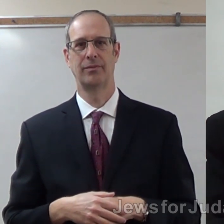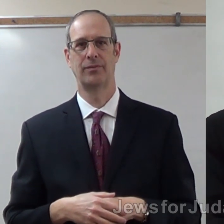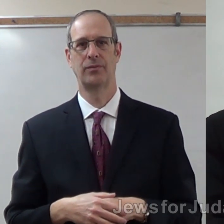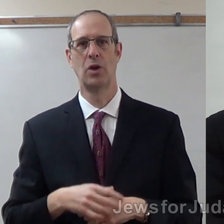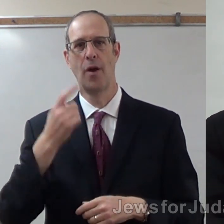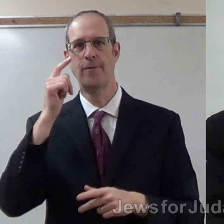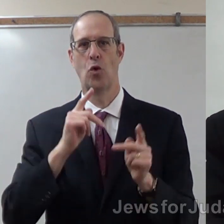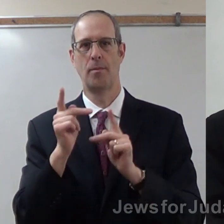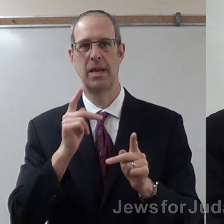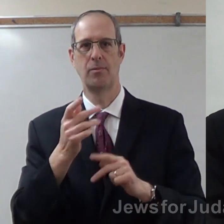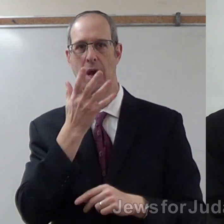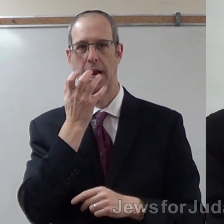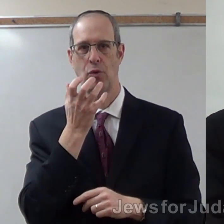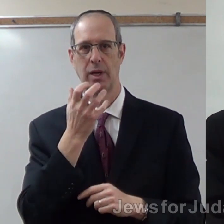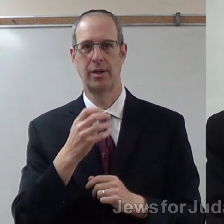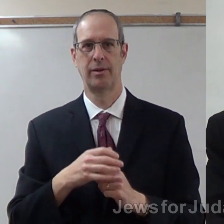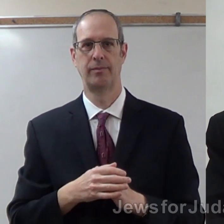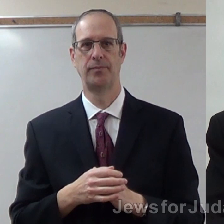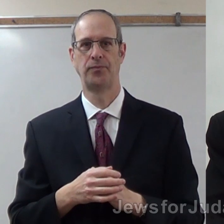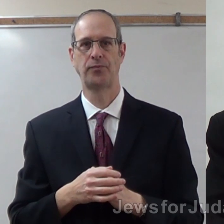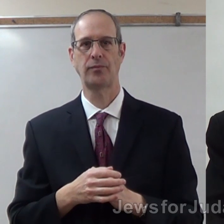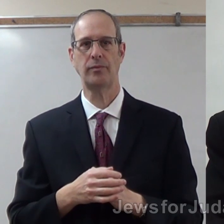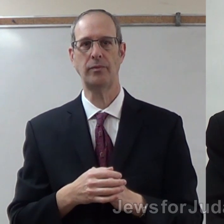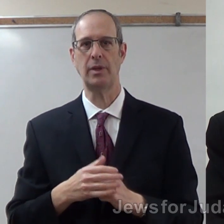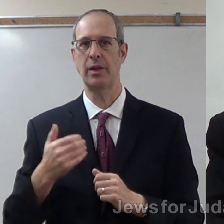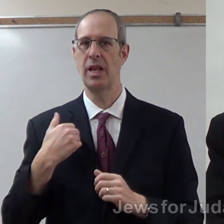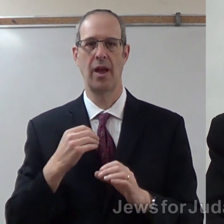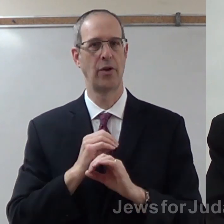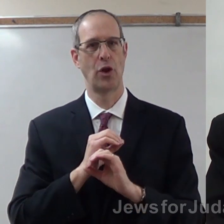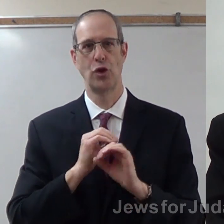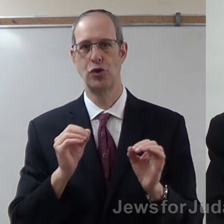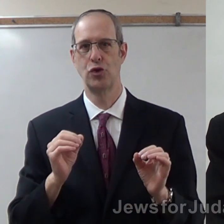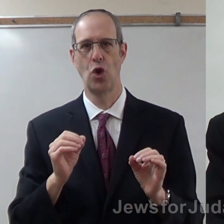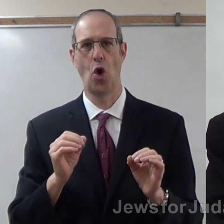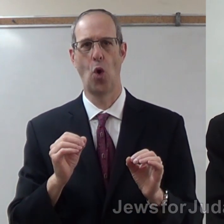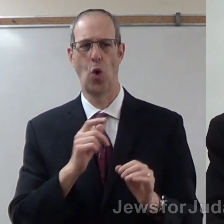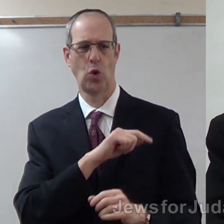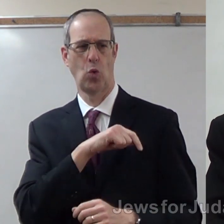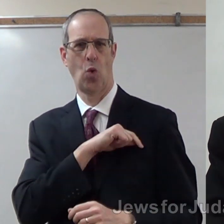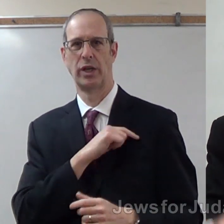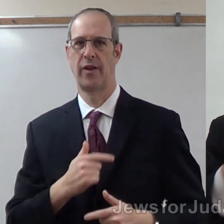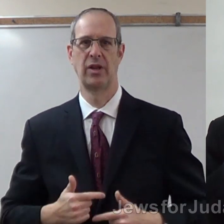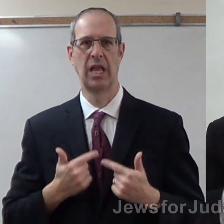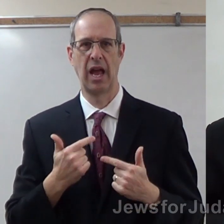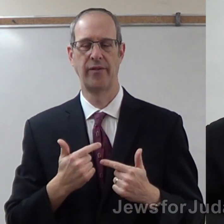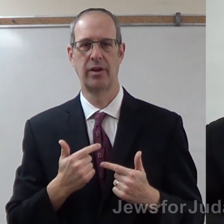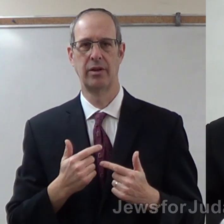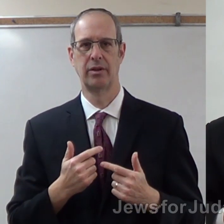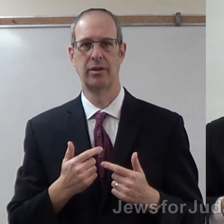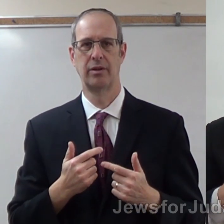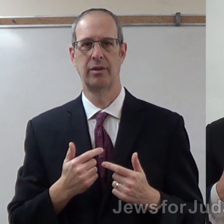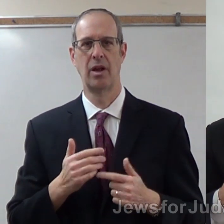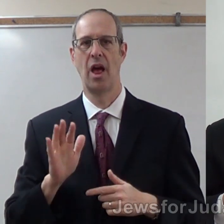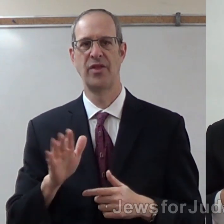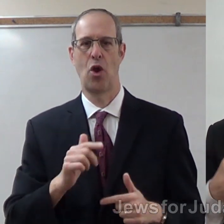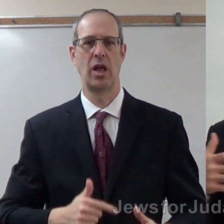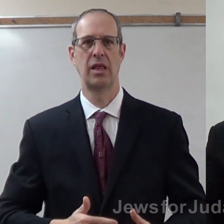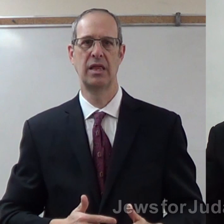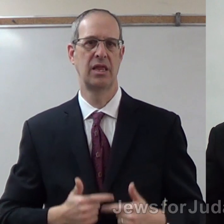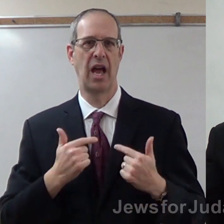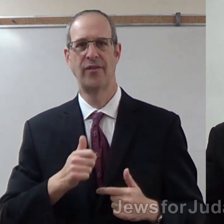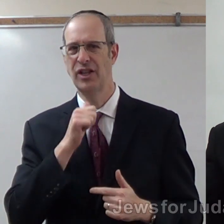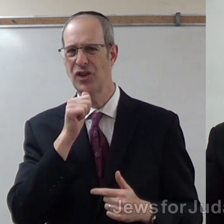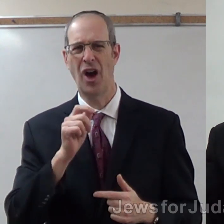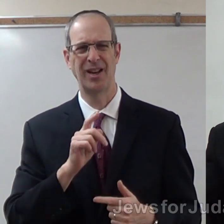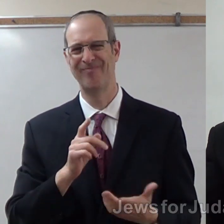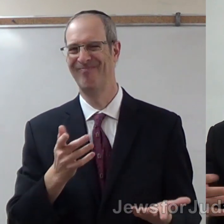For people who are angry, they have no quality of life. Their life is not a